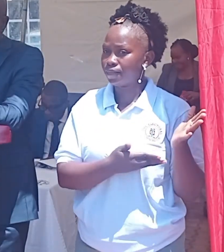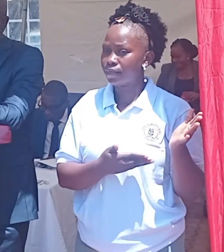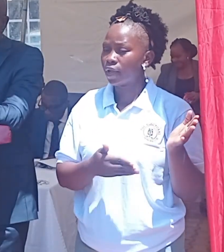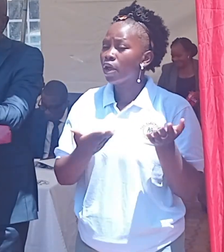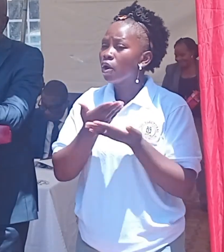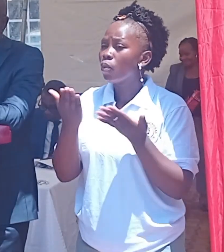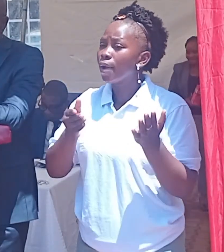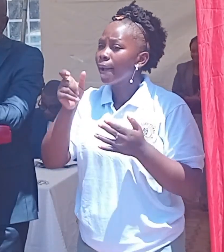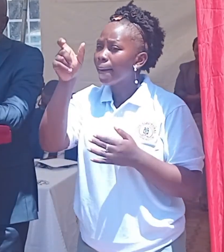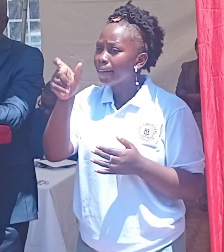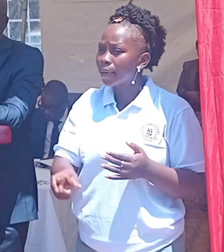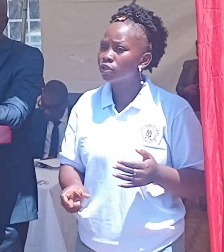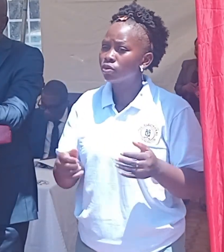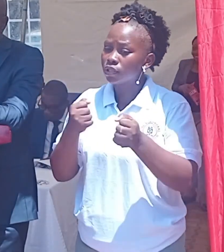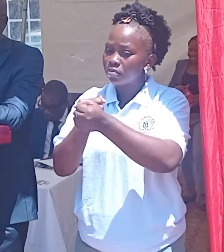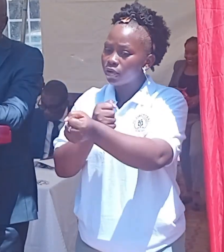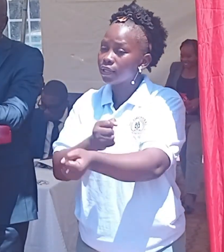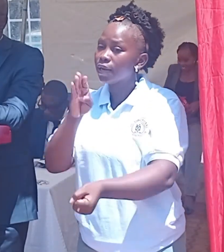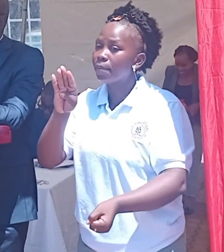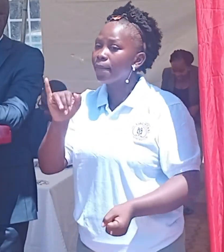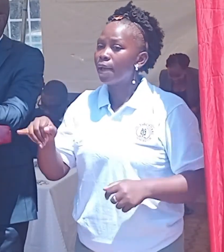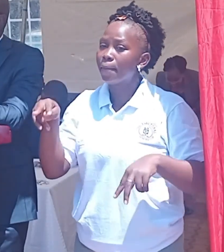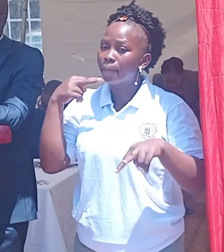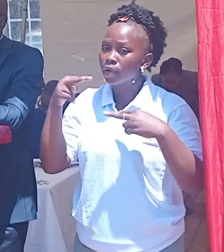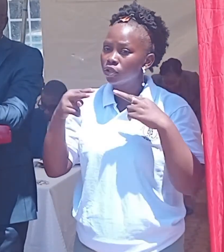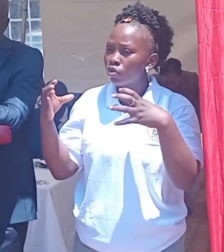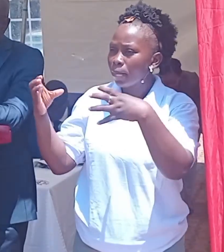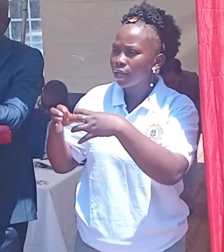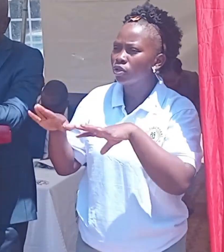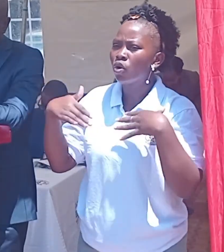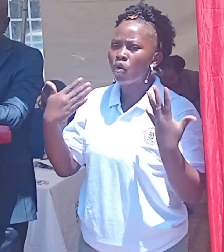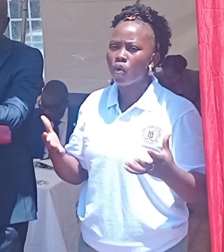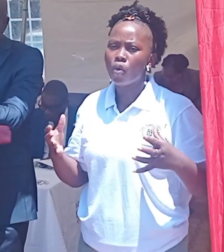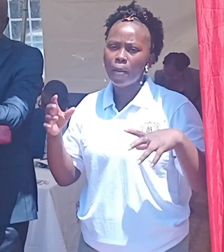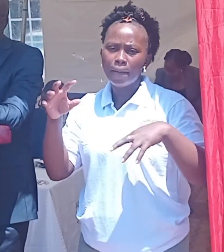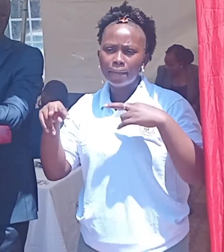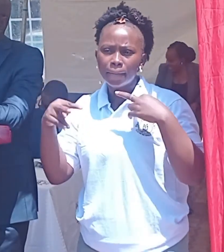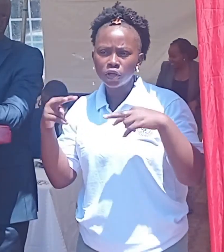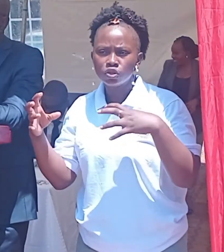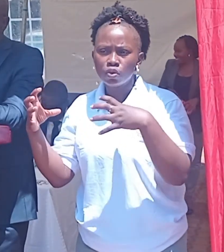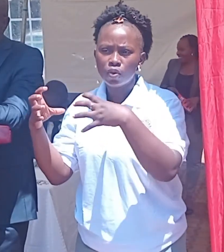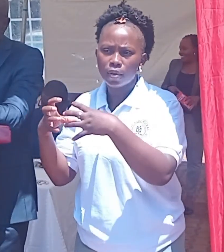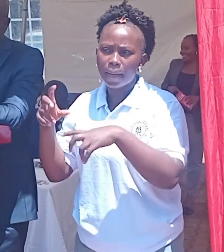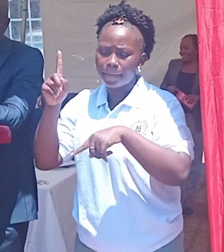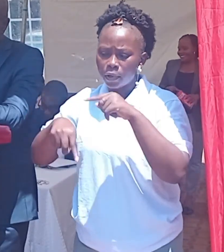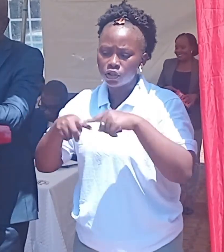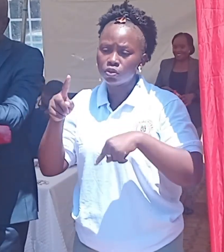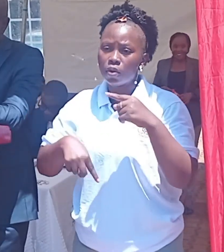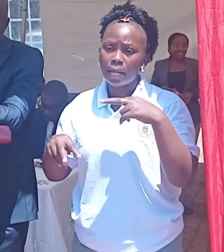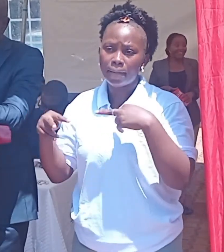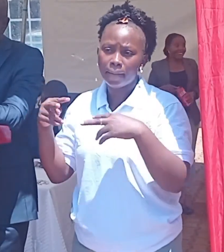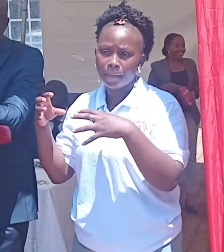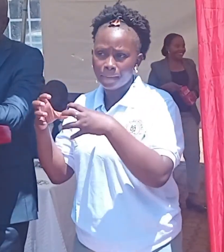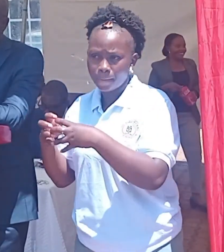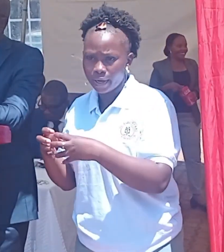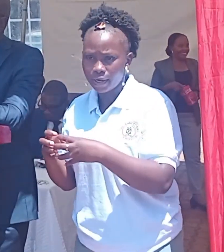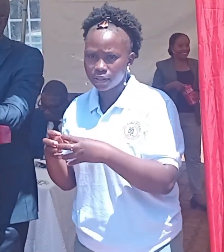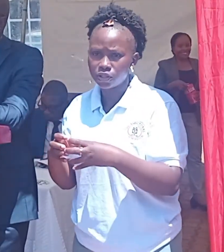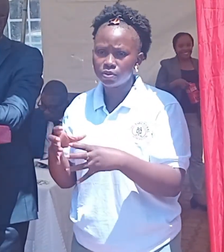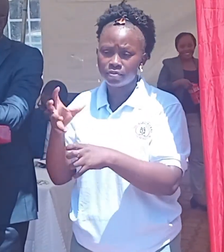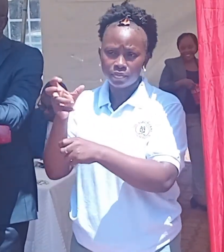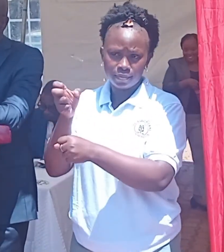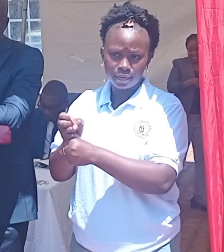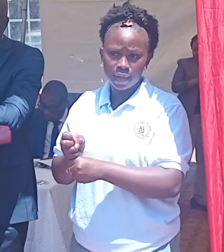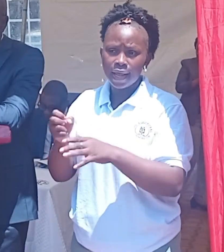Where a person is sponsored by a political party or political organization, the nomination paper shall indicate that